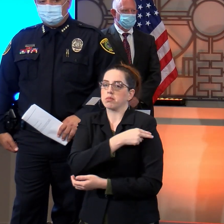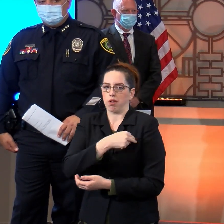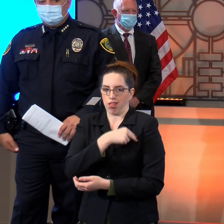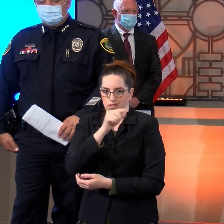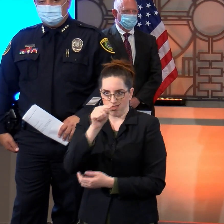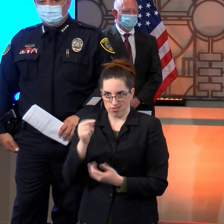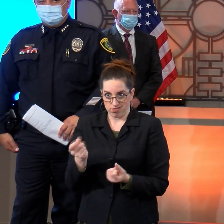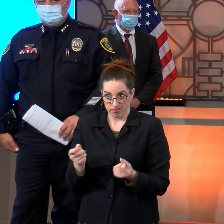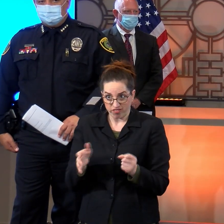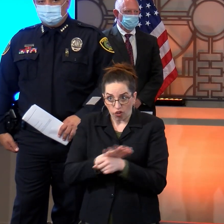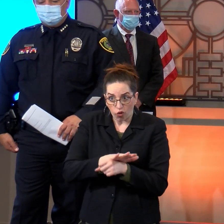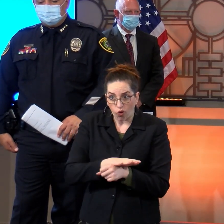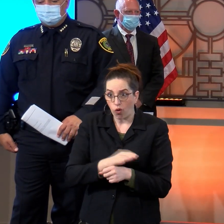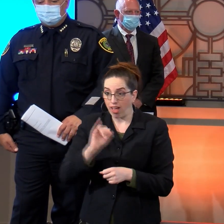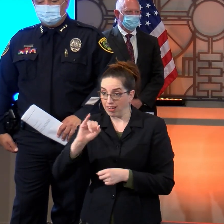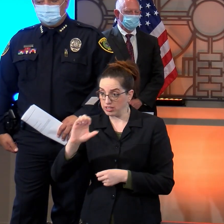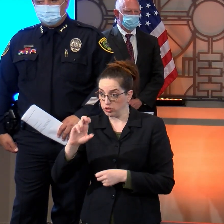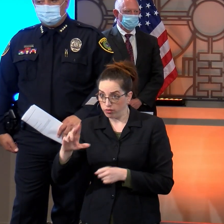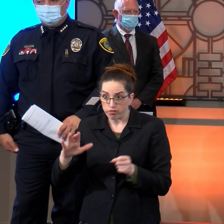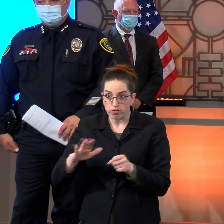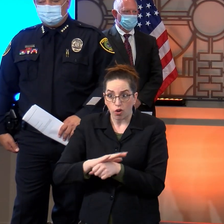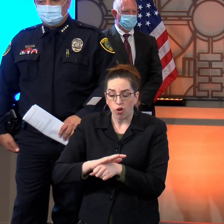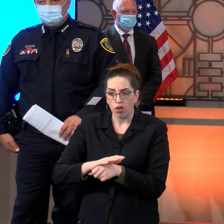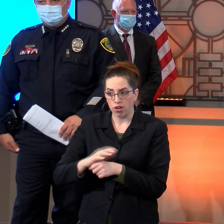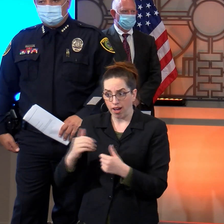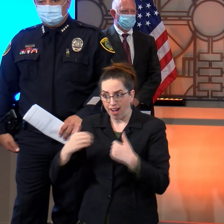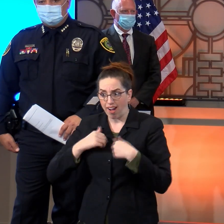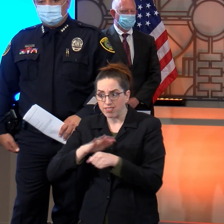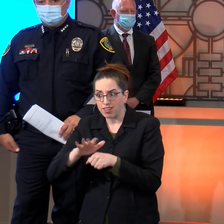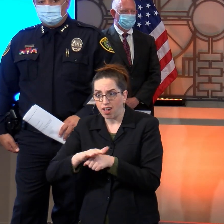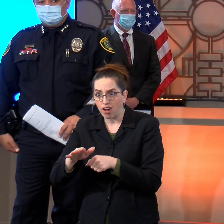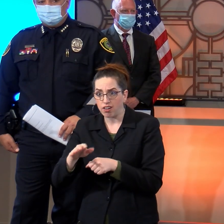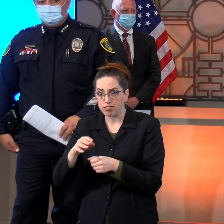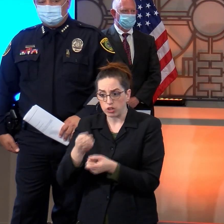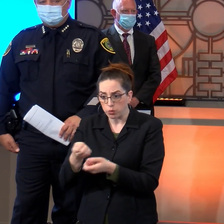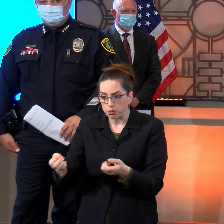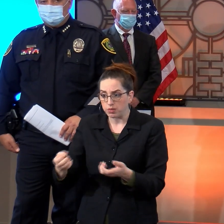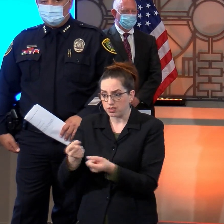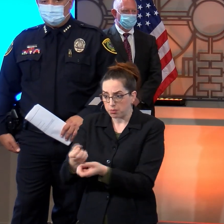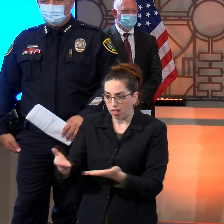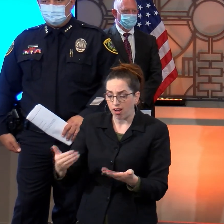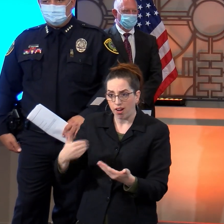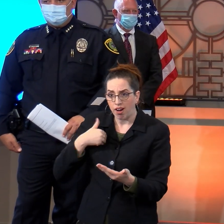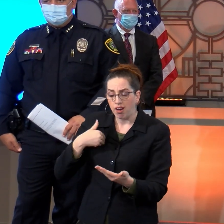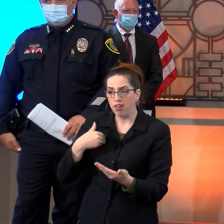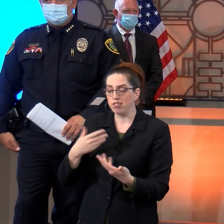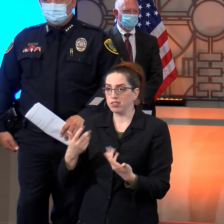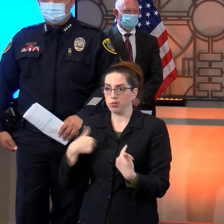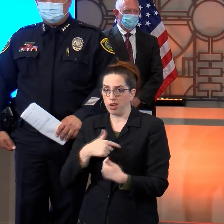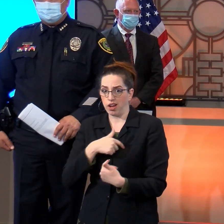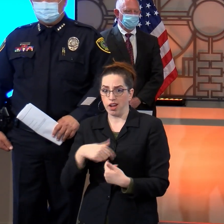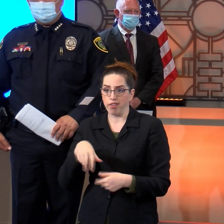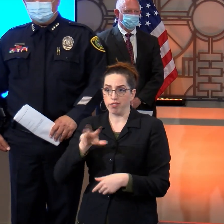capacity, that ICU capacity, that critical equipment. It's looking at the supplies. Do we have 30, 60 days, plenty